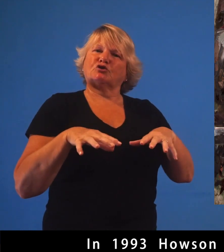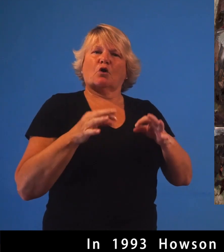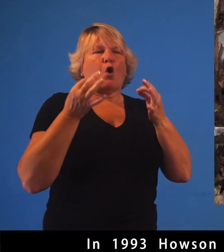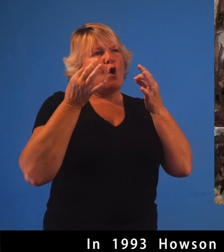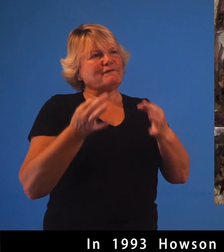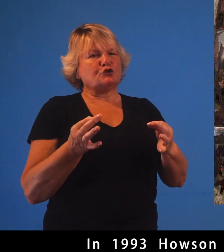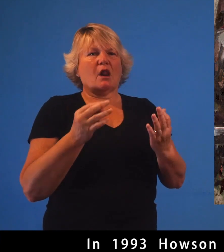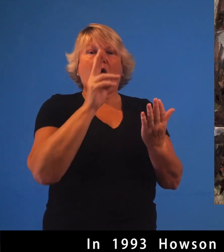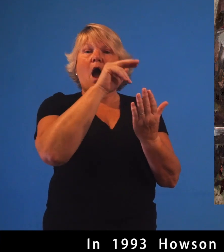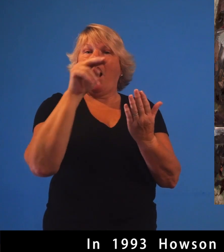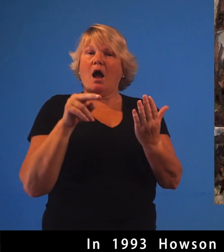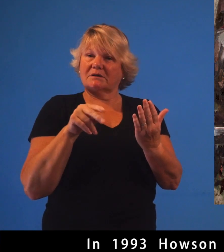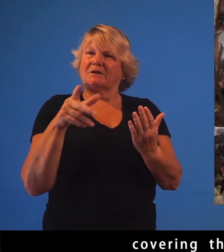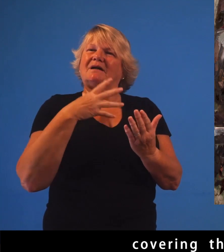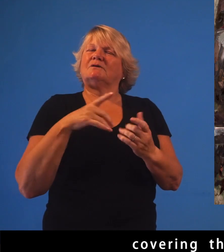artist,